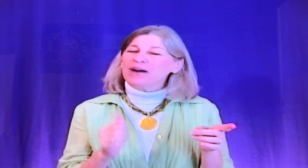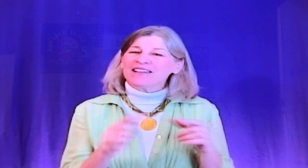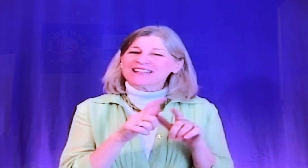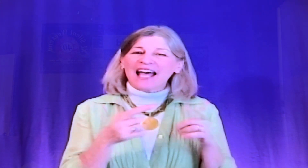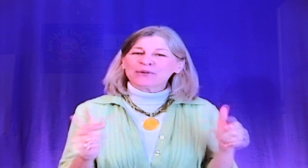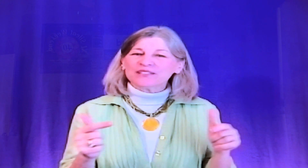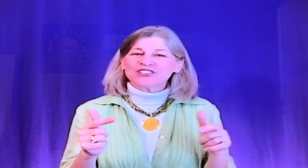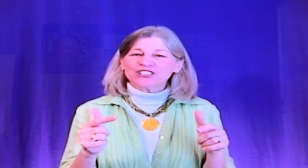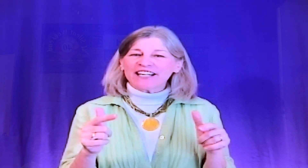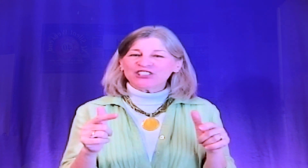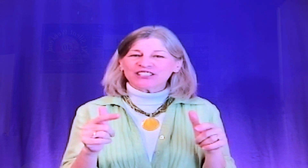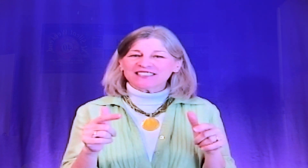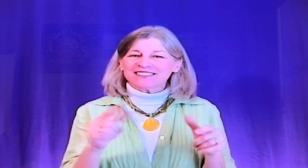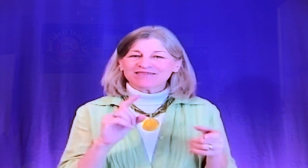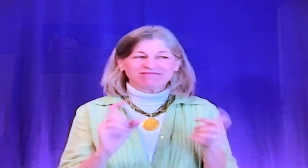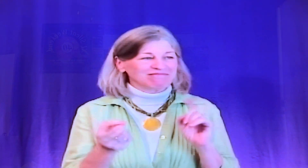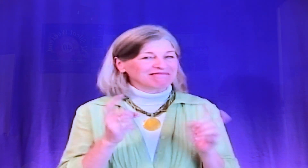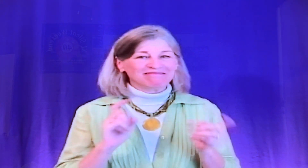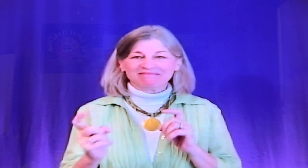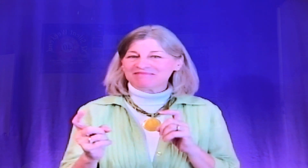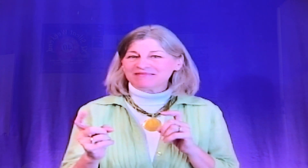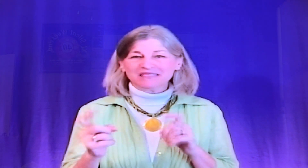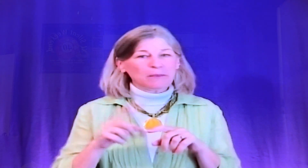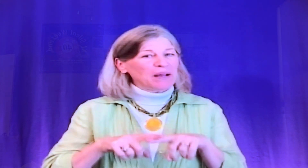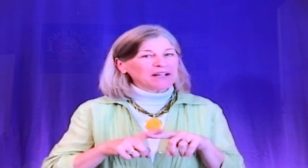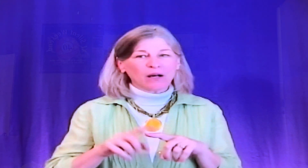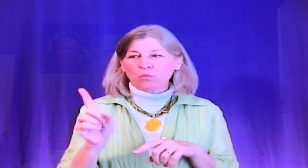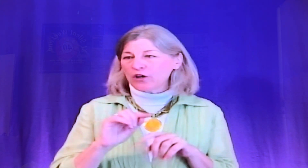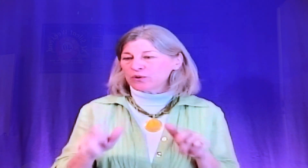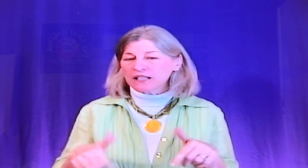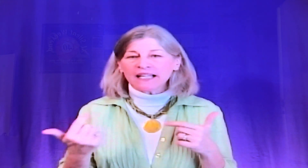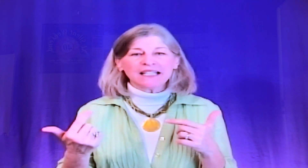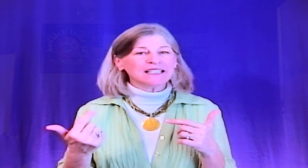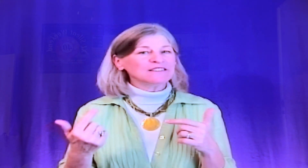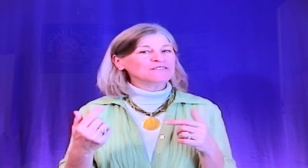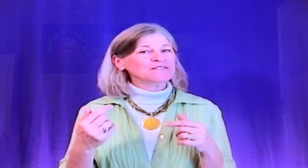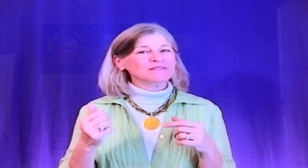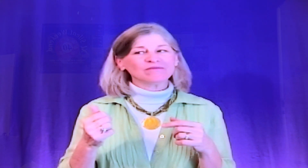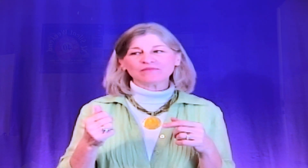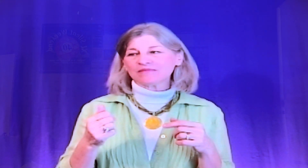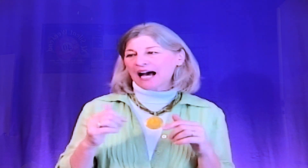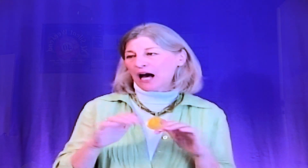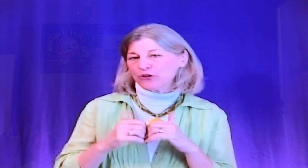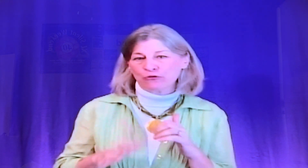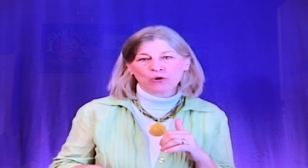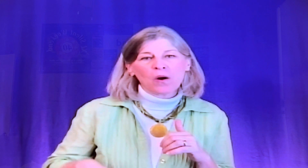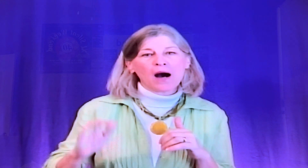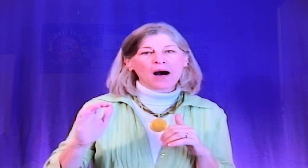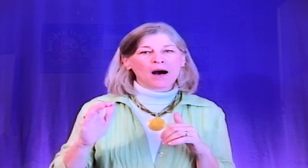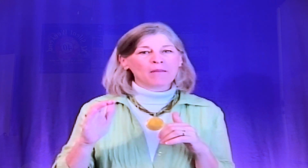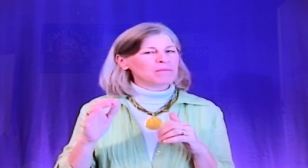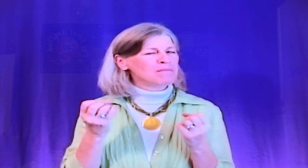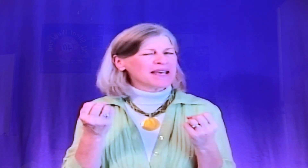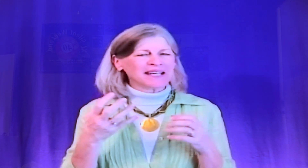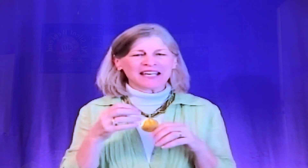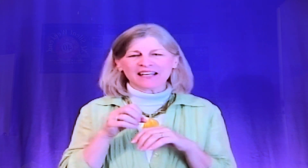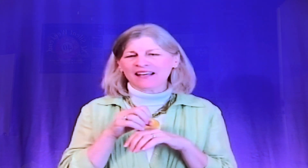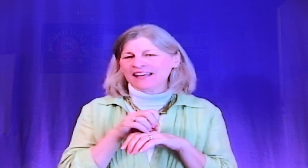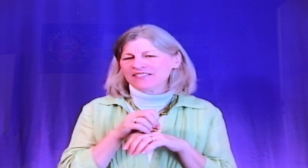but language changes depending on where you live, how you grew up. Many